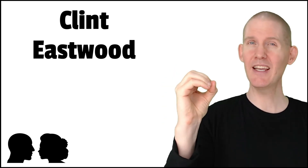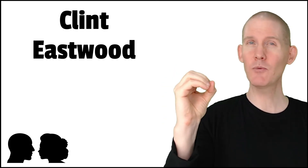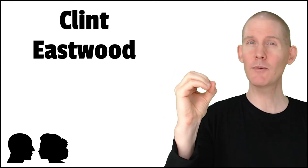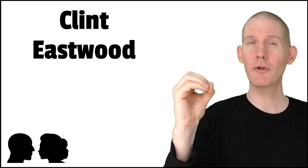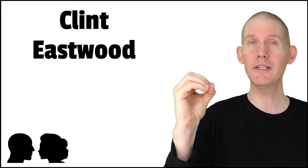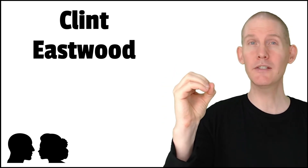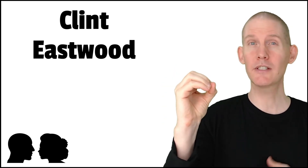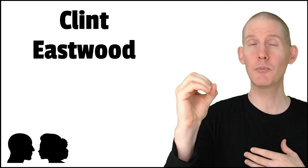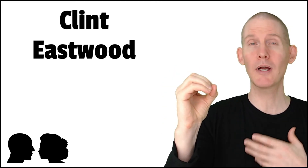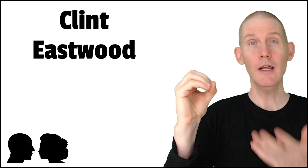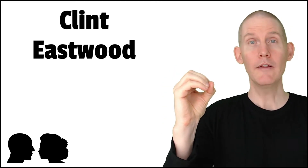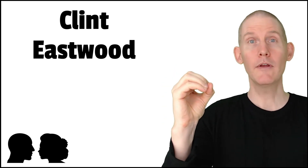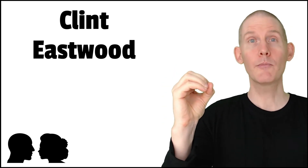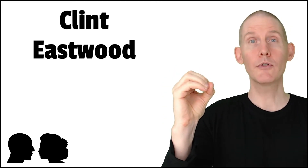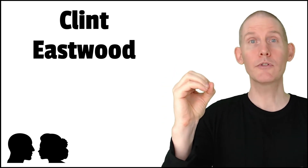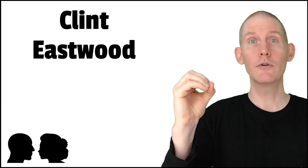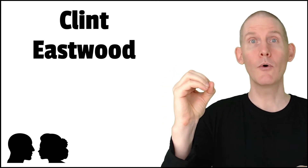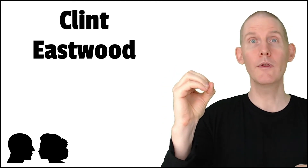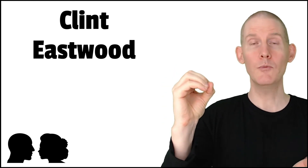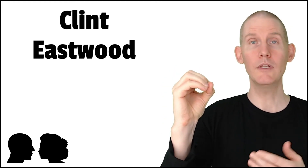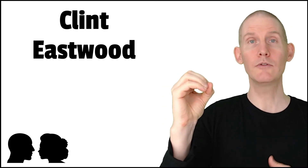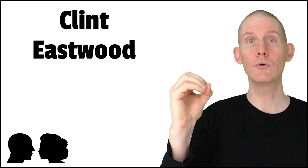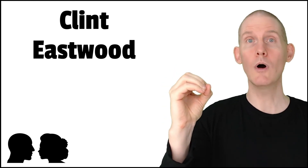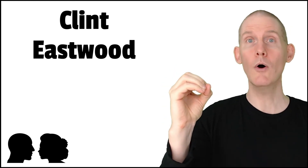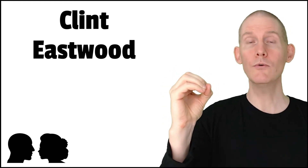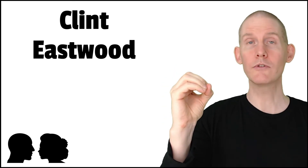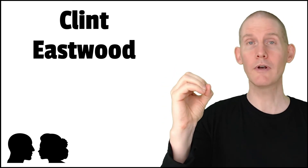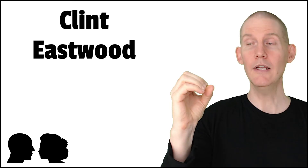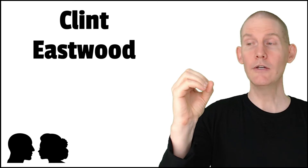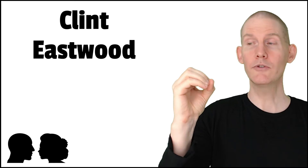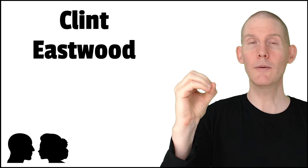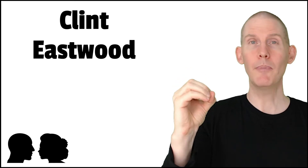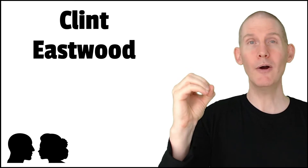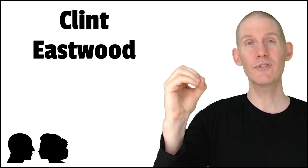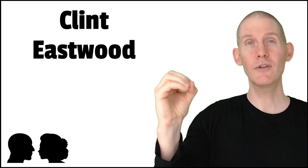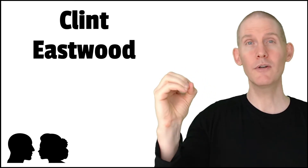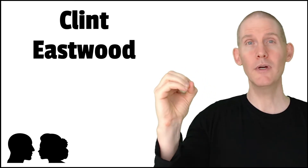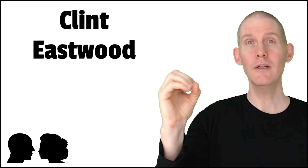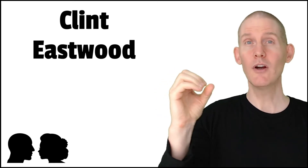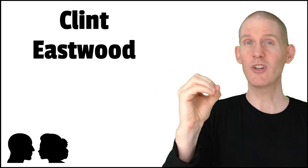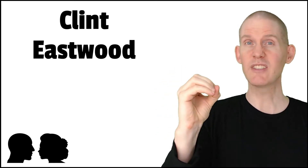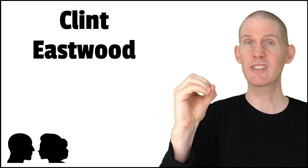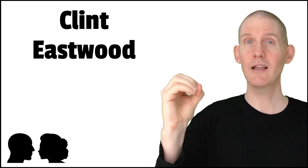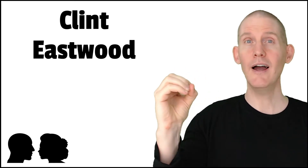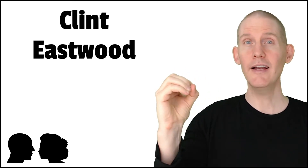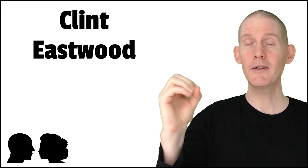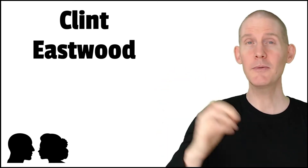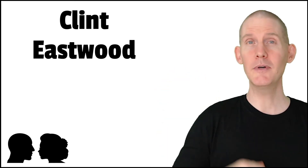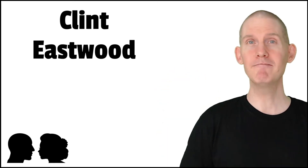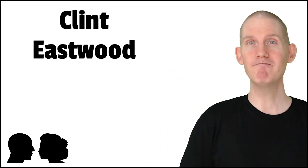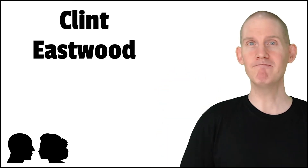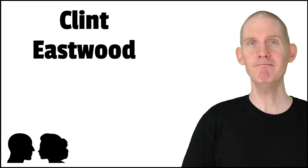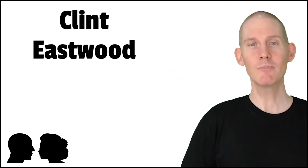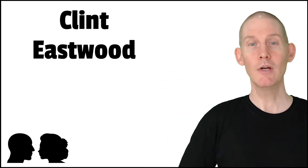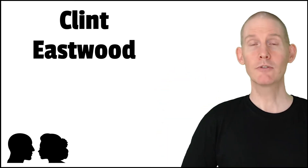one place and expect the other person to know that you mean two O's, right? So you can bounce a little bit or you can slide a little bit.